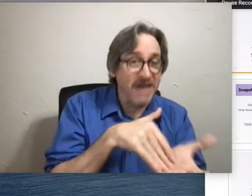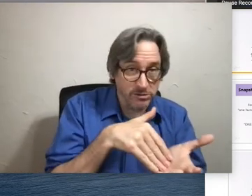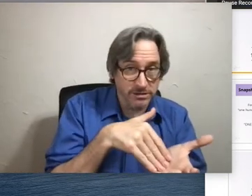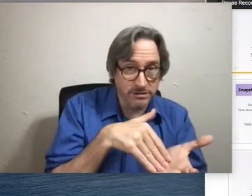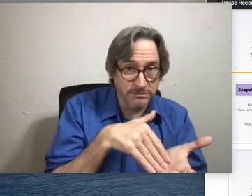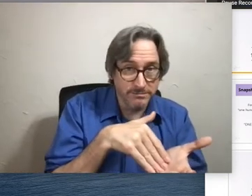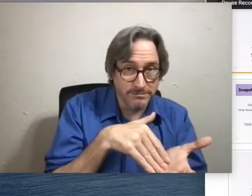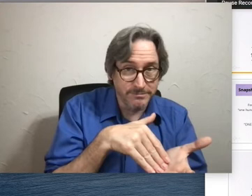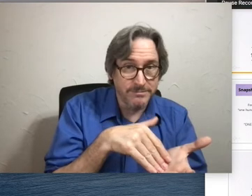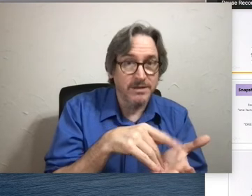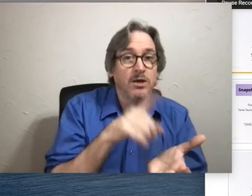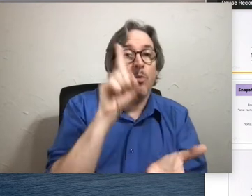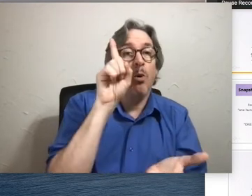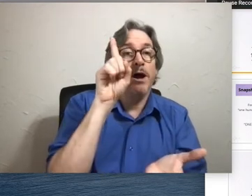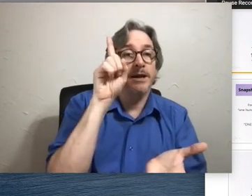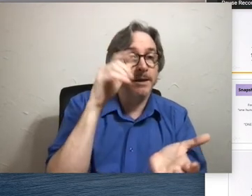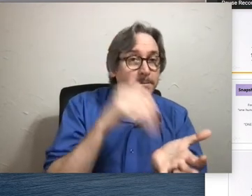1,000,